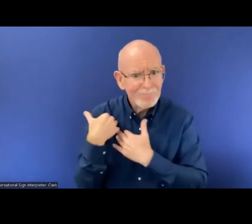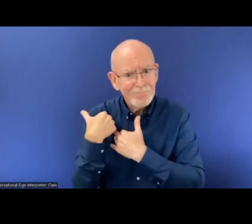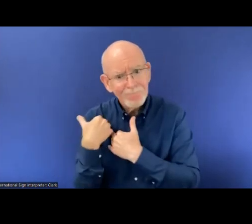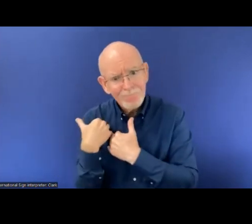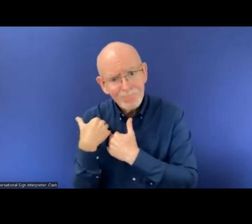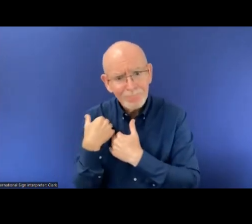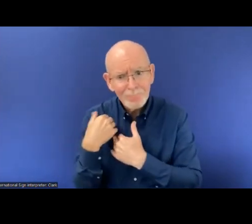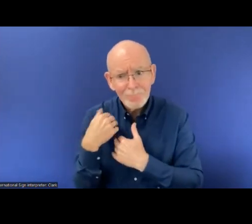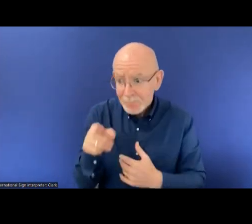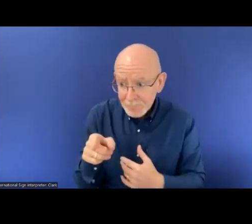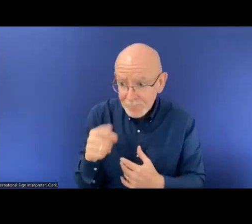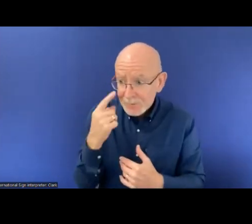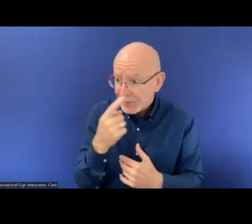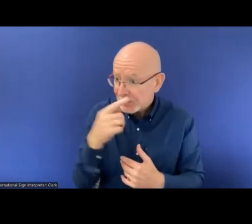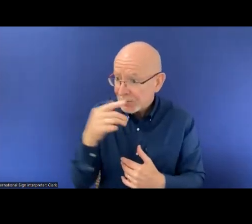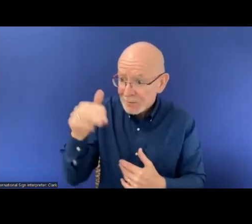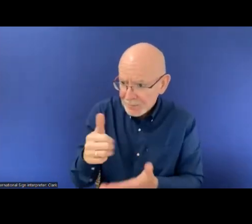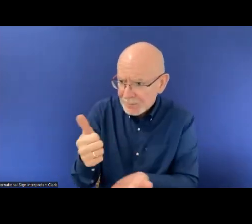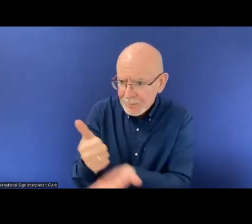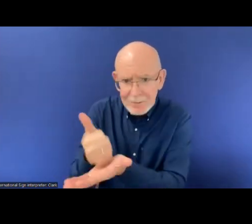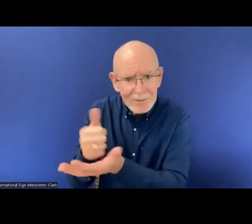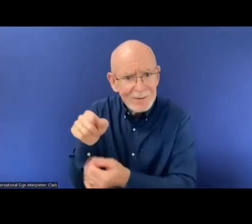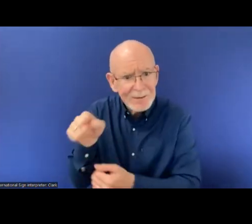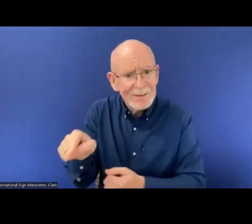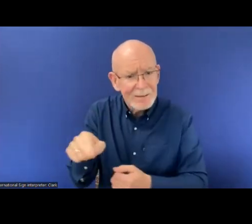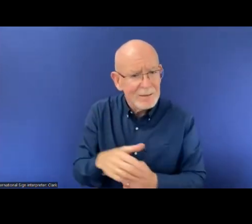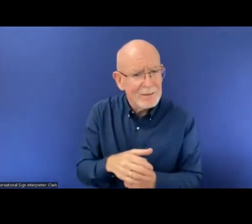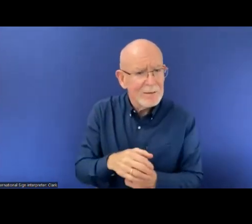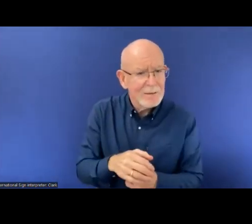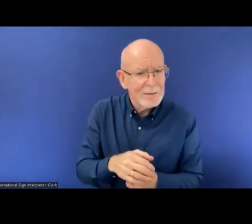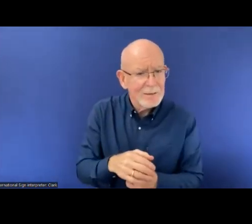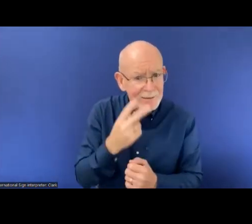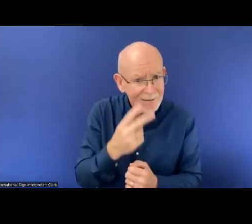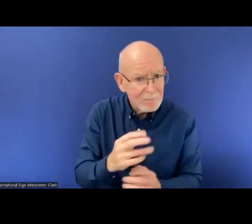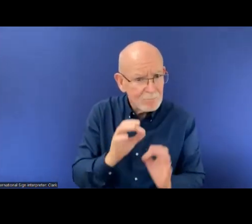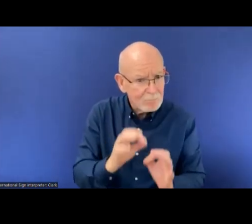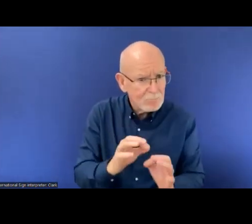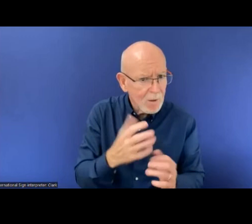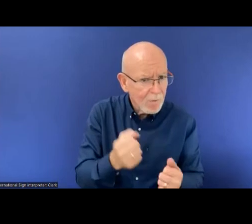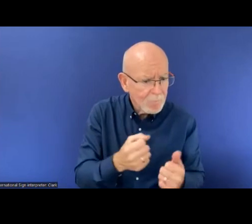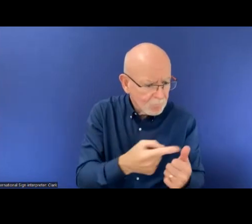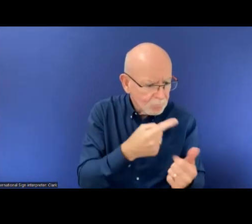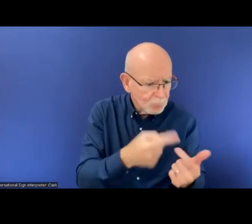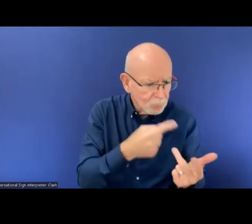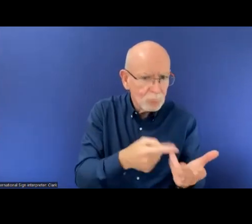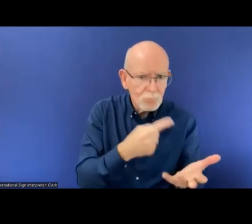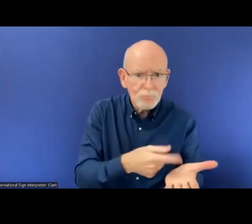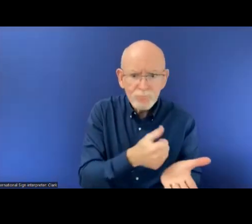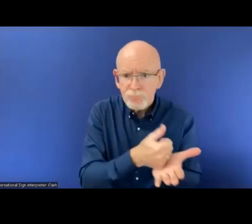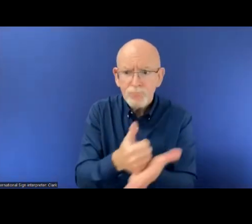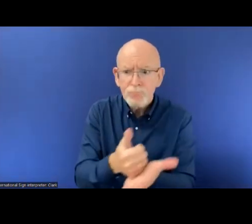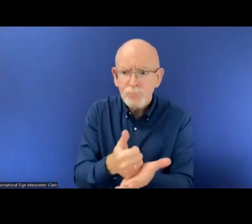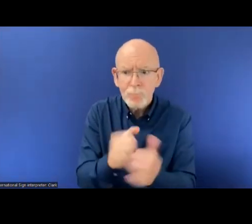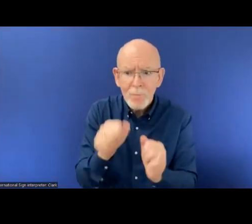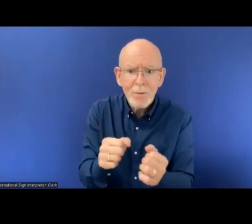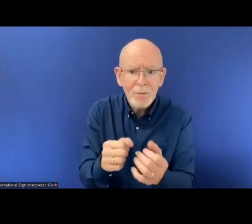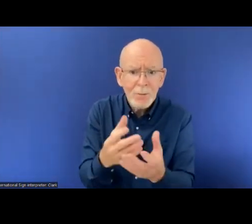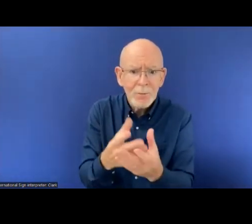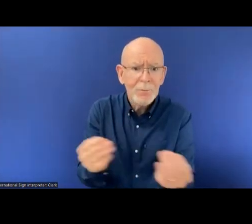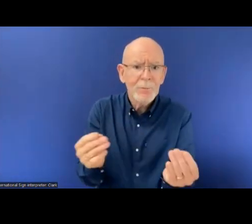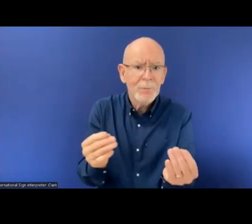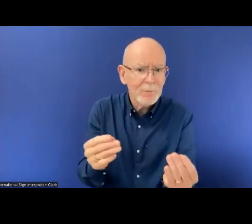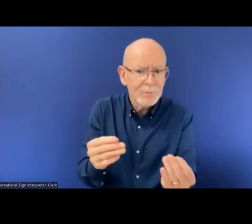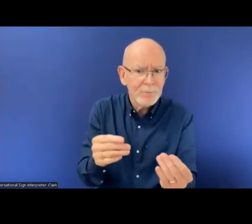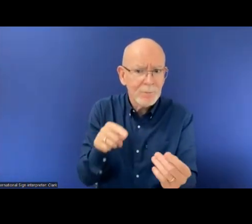us, and we must put these into play. This is why healthy vision must be included across the